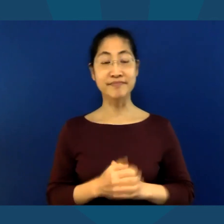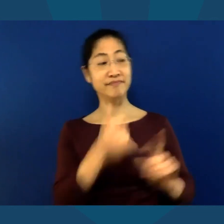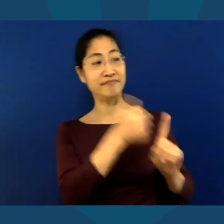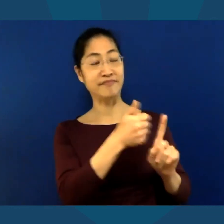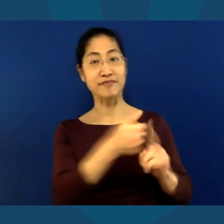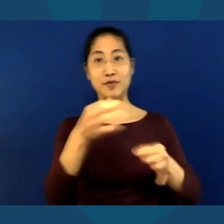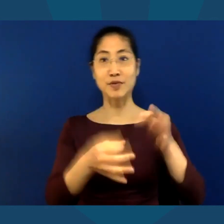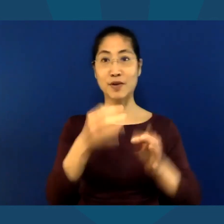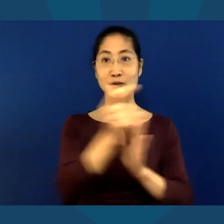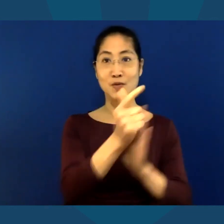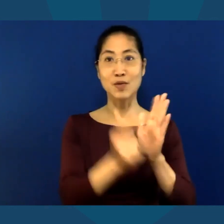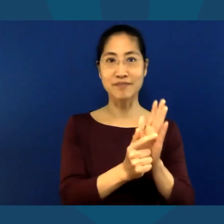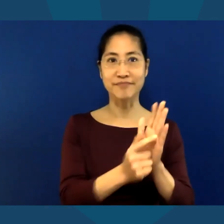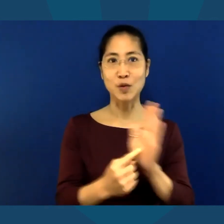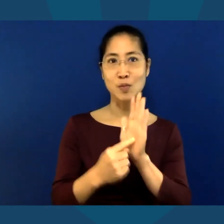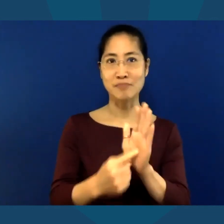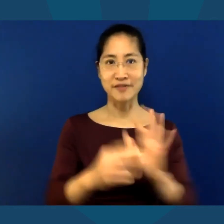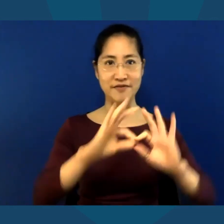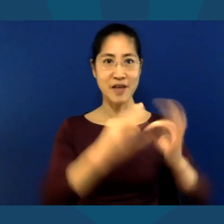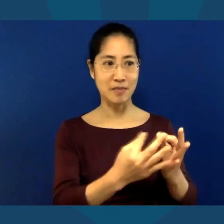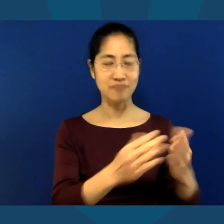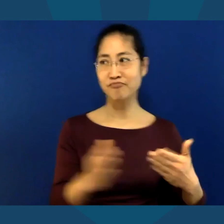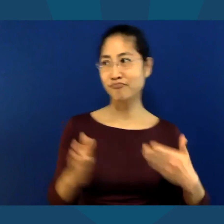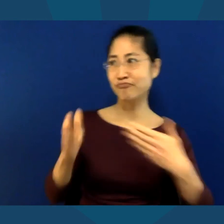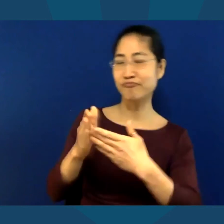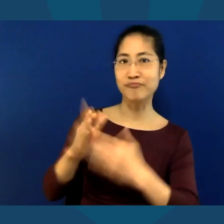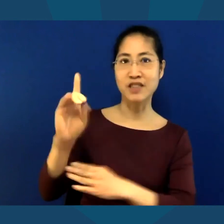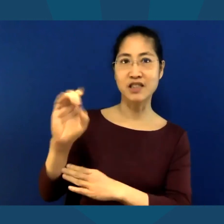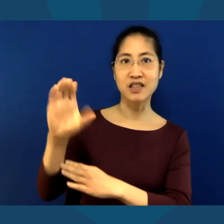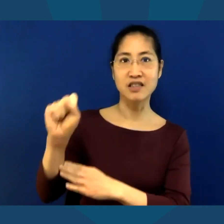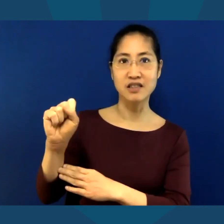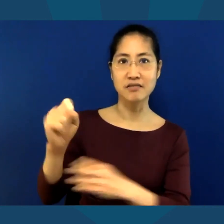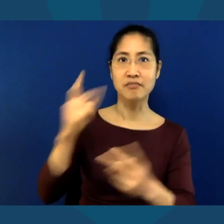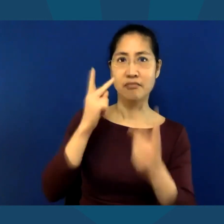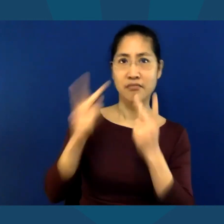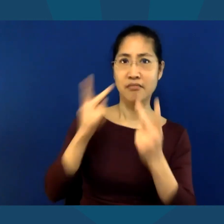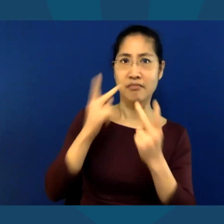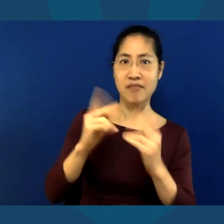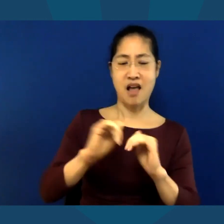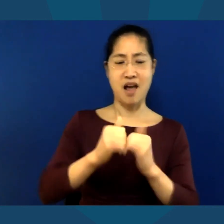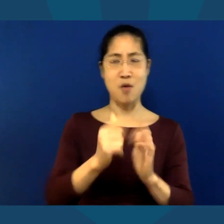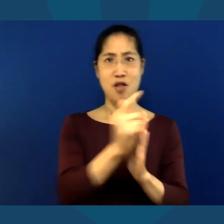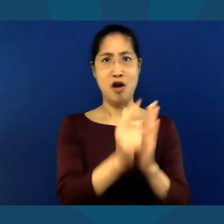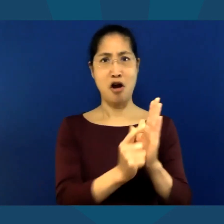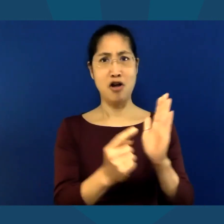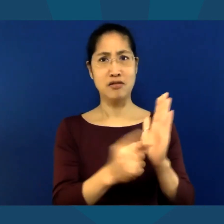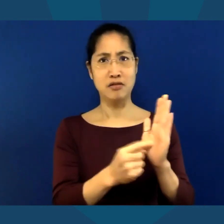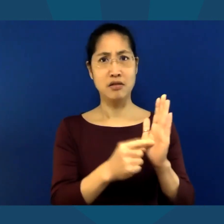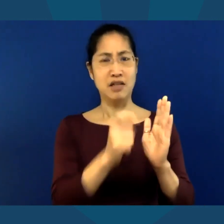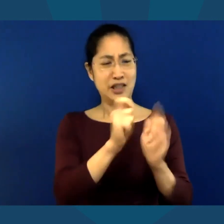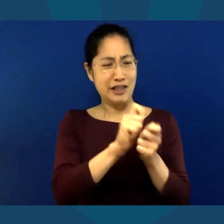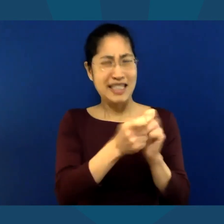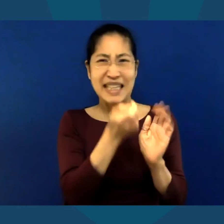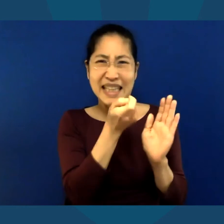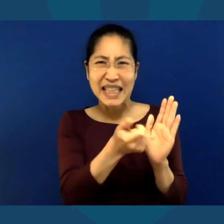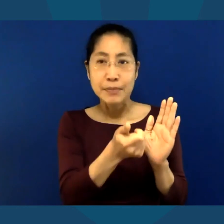families dealing with DCS, he saw firsthand how our laws could be changed,